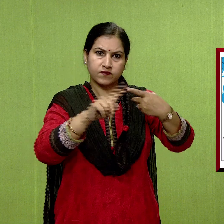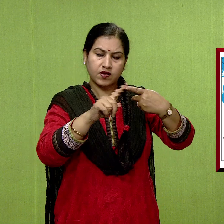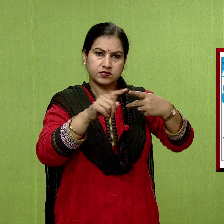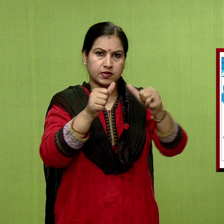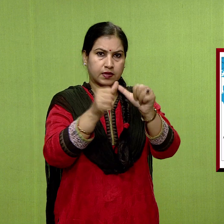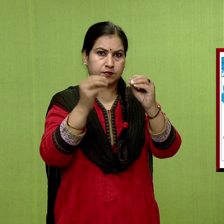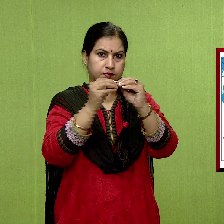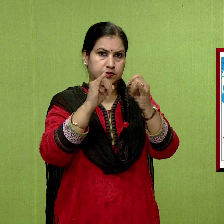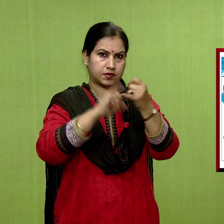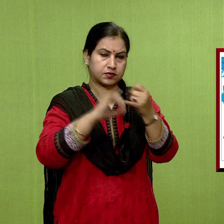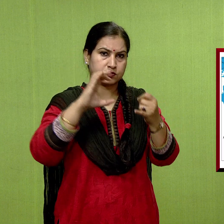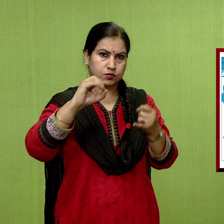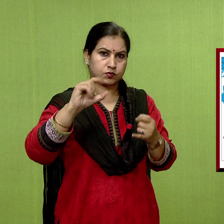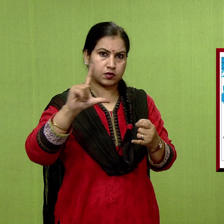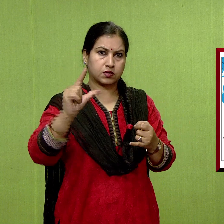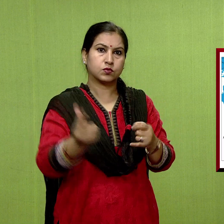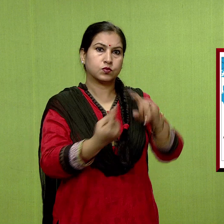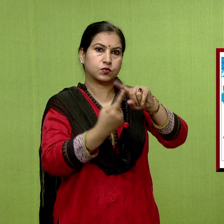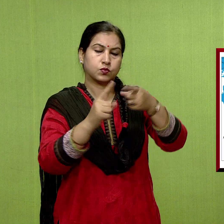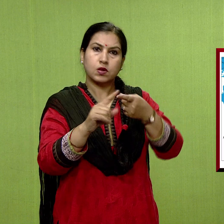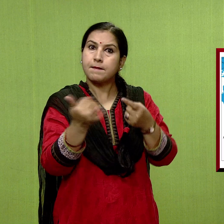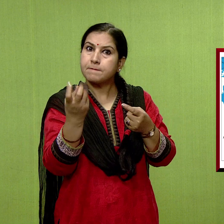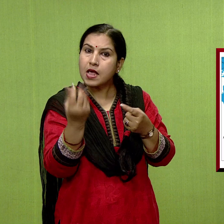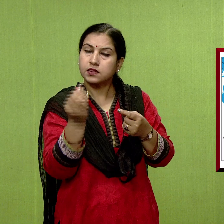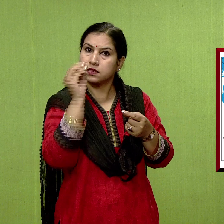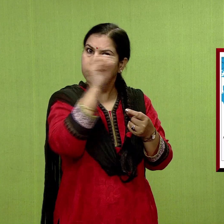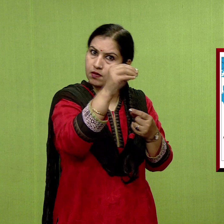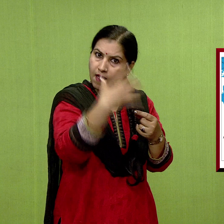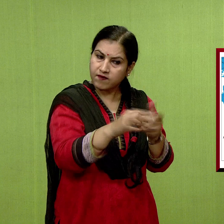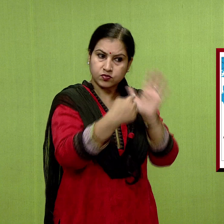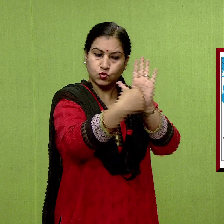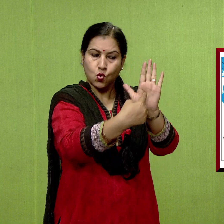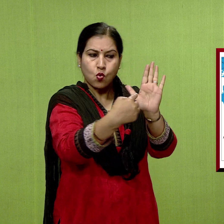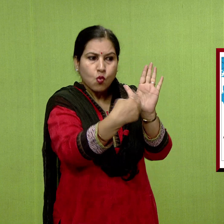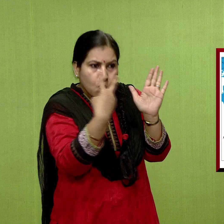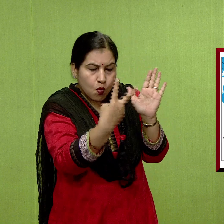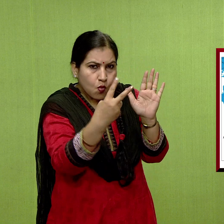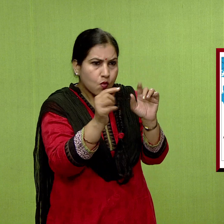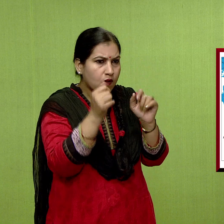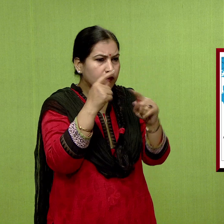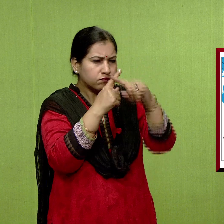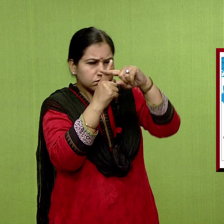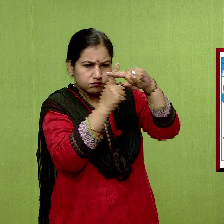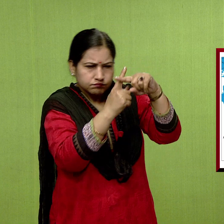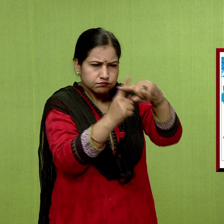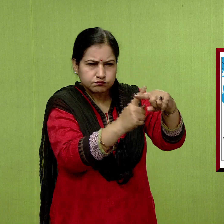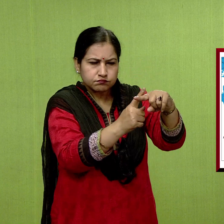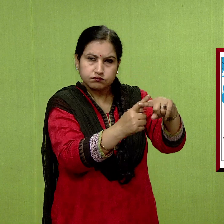is absolute. So this is mathematical. We understand the degrees of the place. And the second